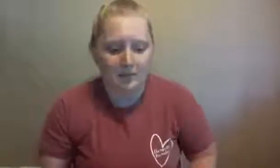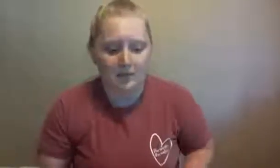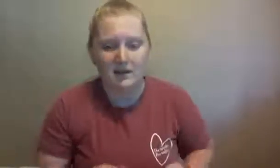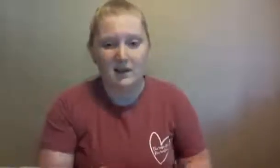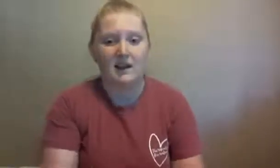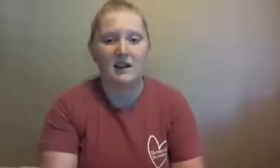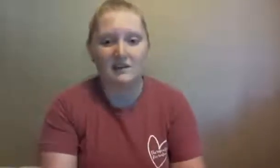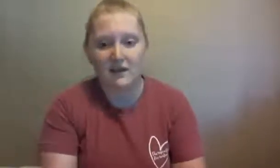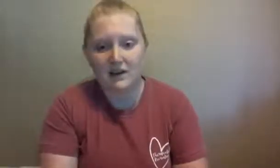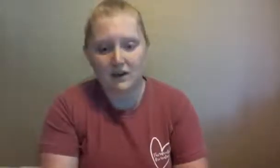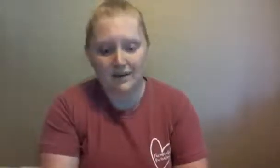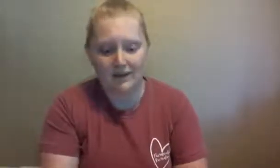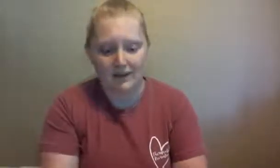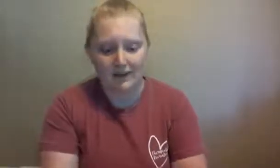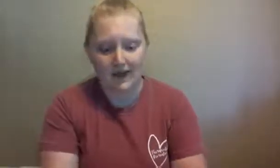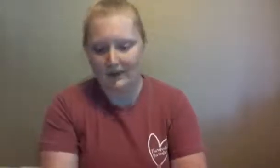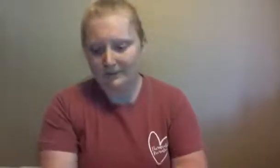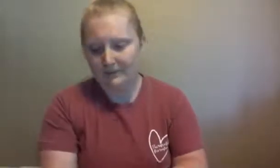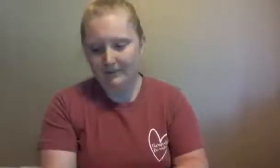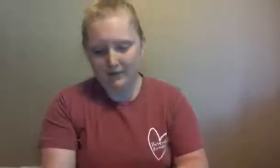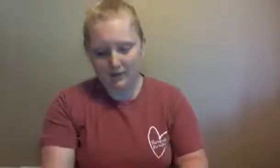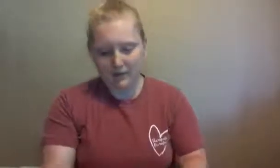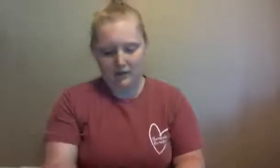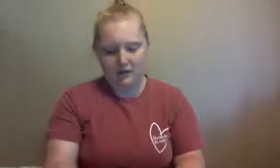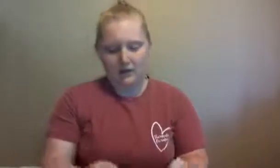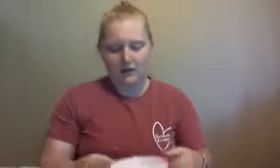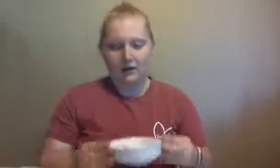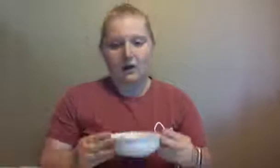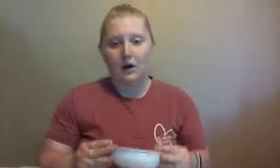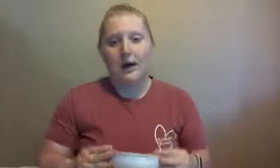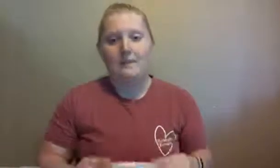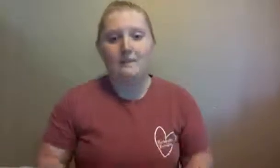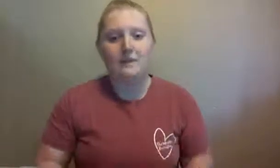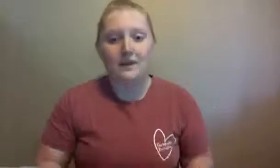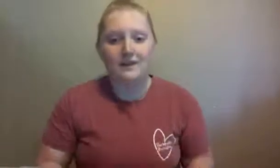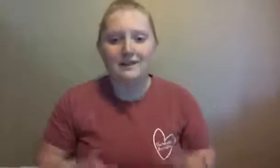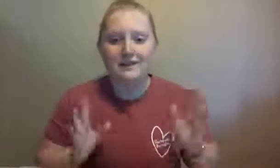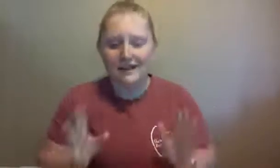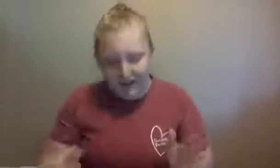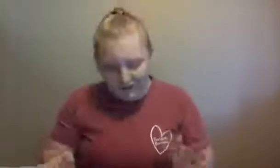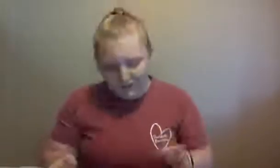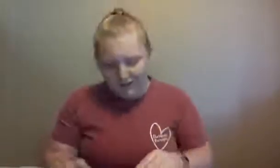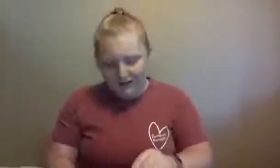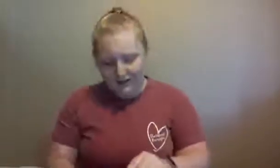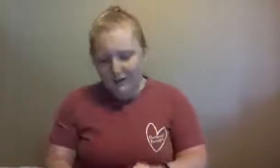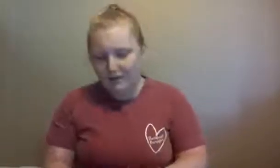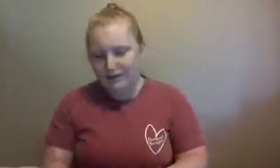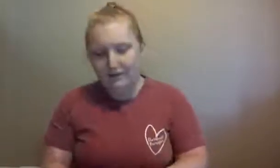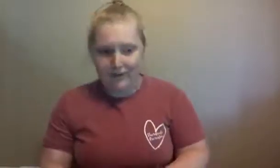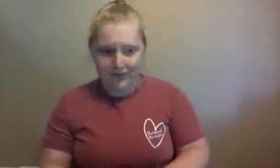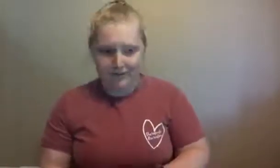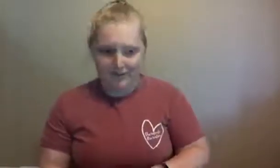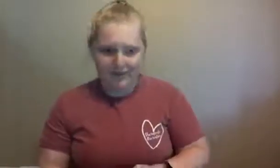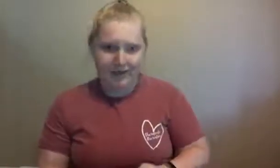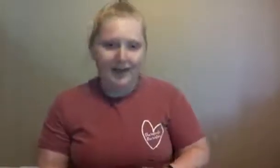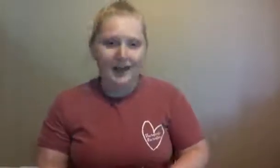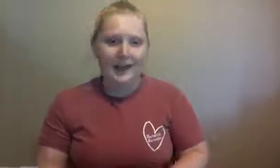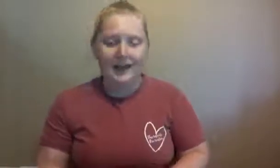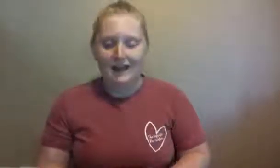animals love their humans a lot. Okay, so now what I thought would be fun